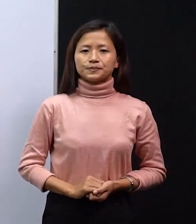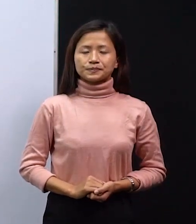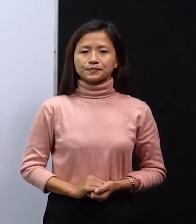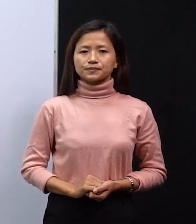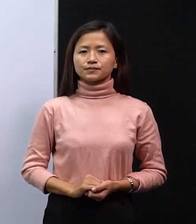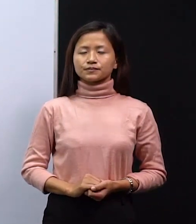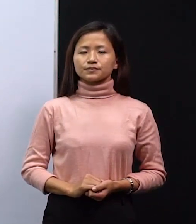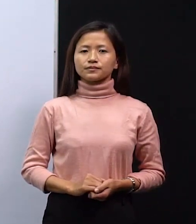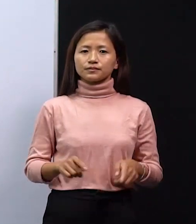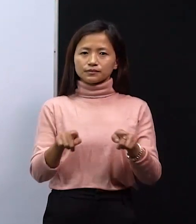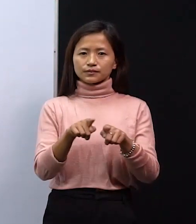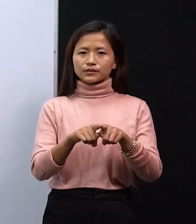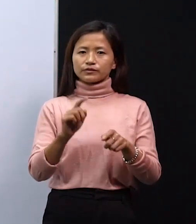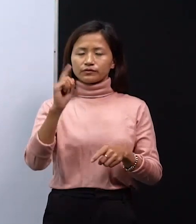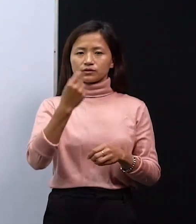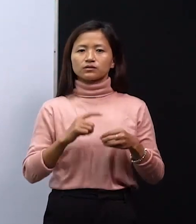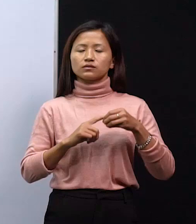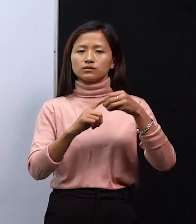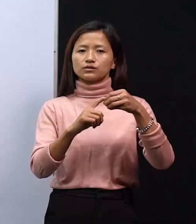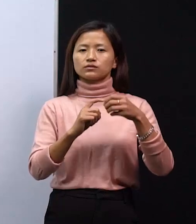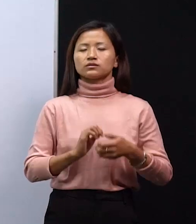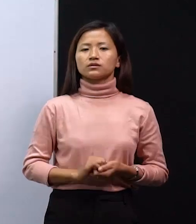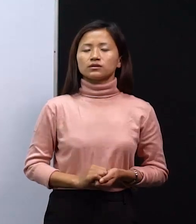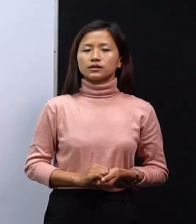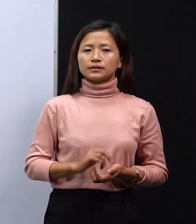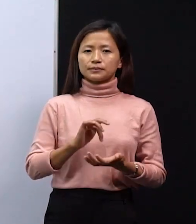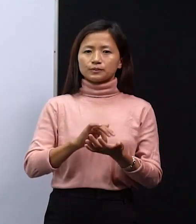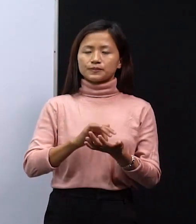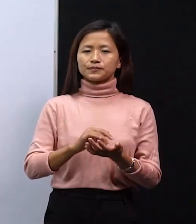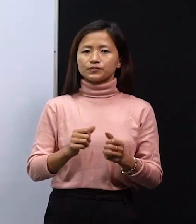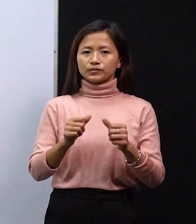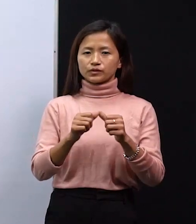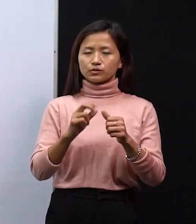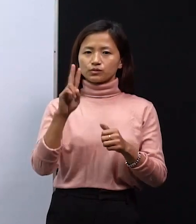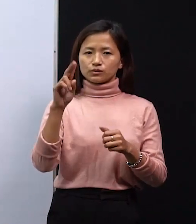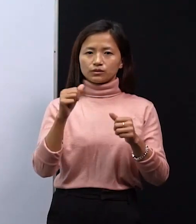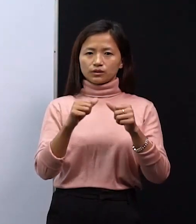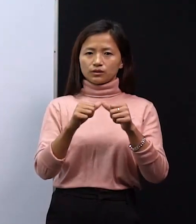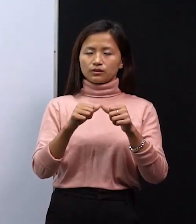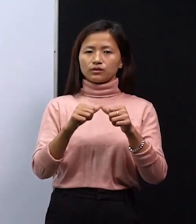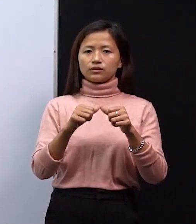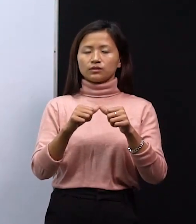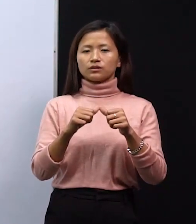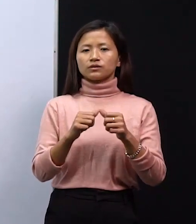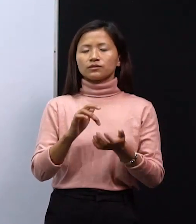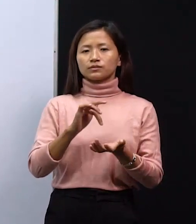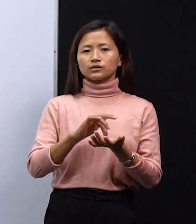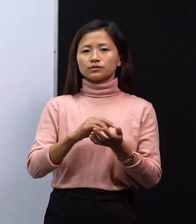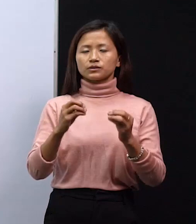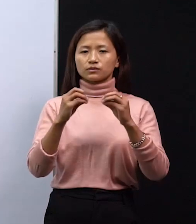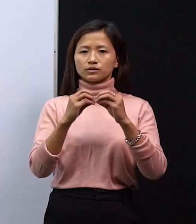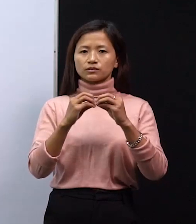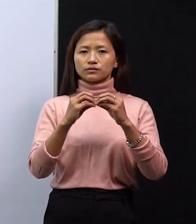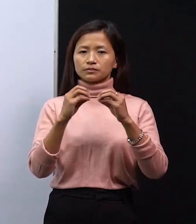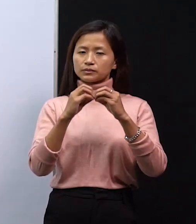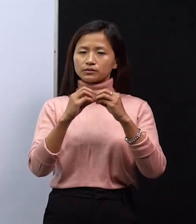Okay, same as the first question. In place of a, now I will write 2a. In place of b, I